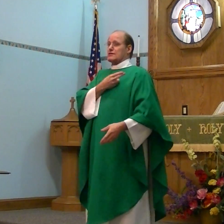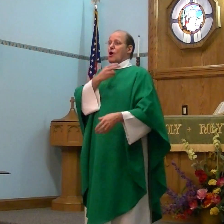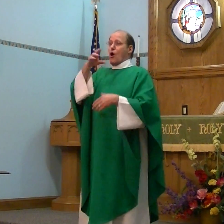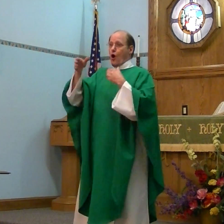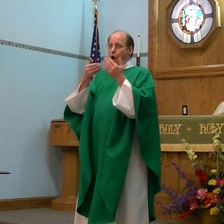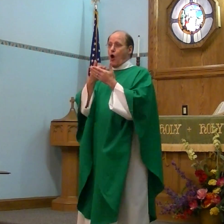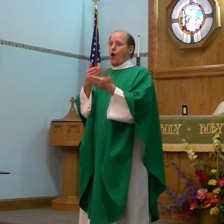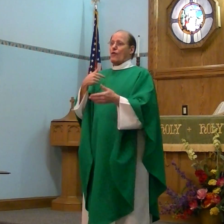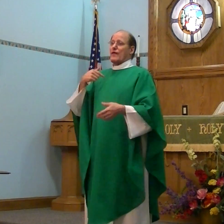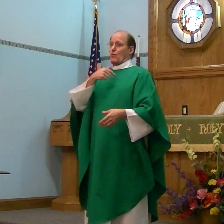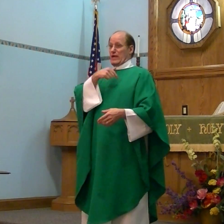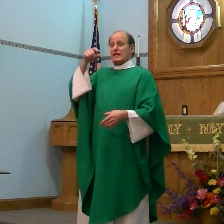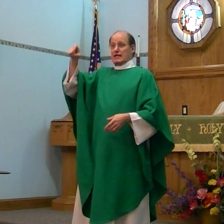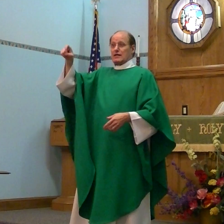all that we need.